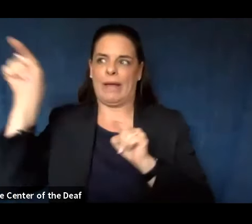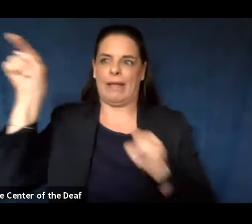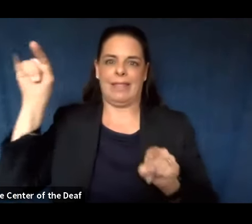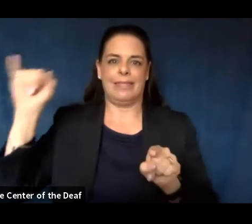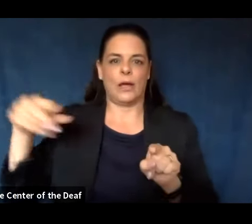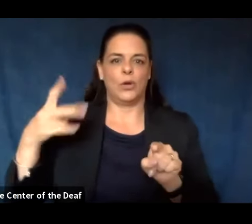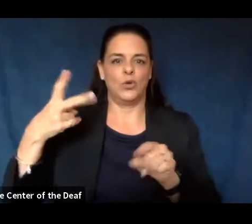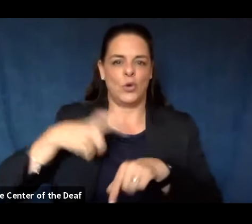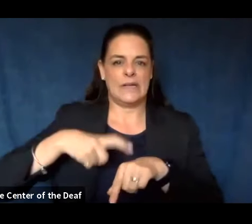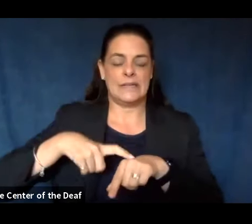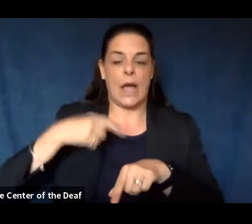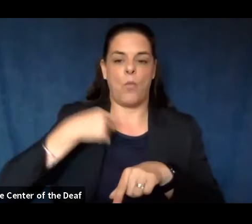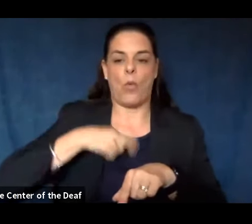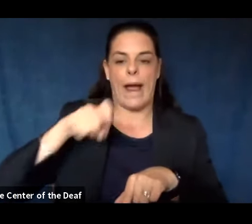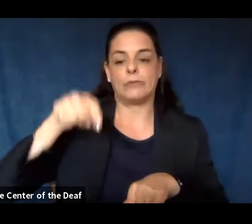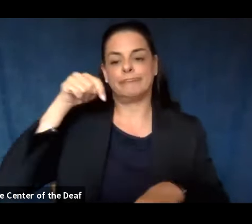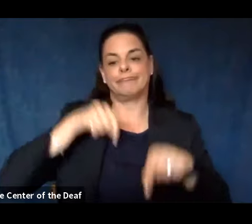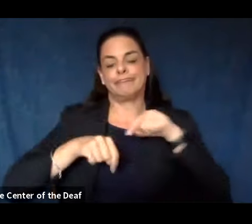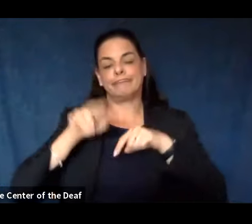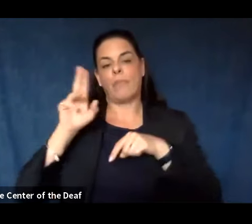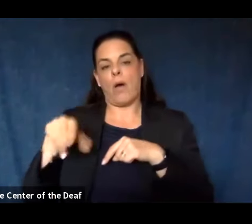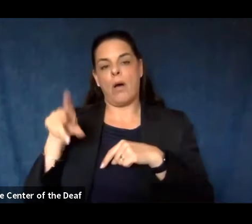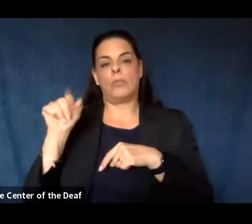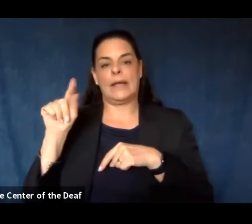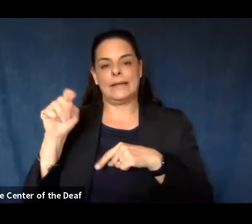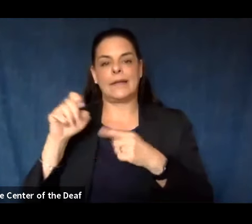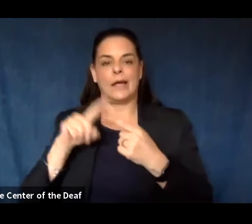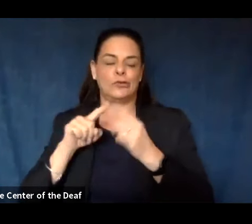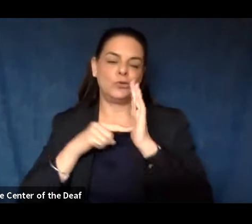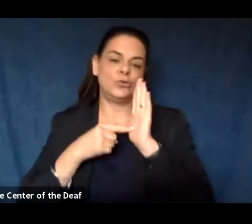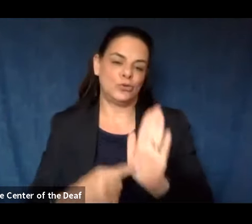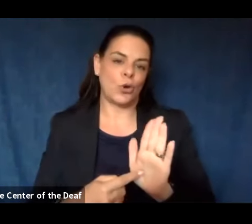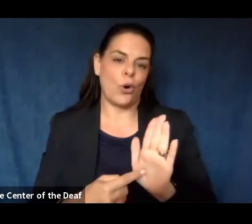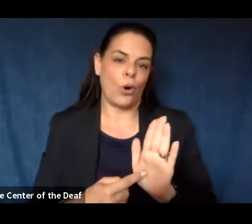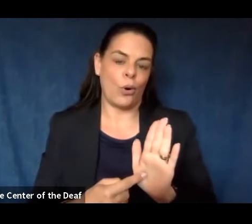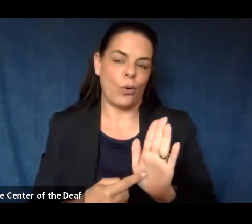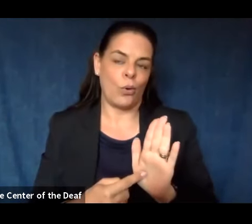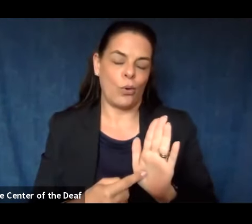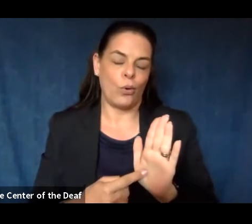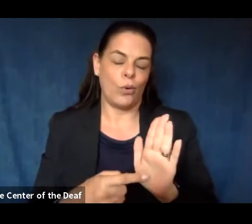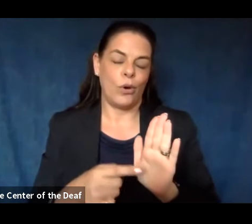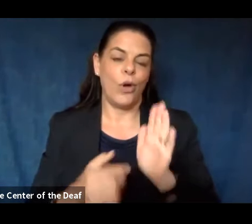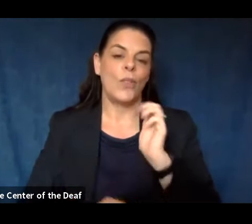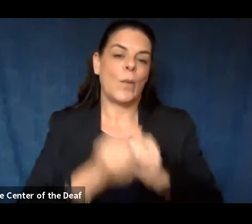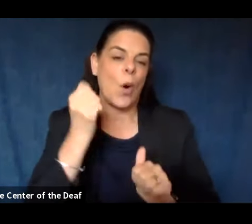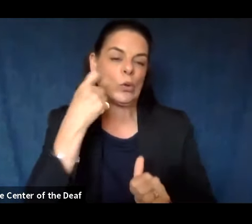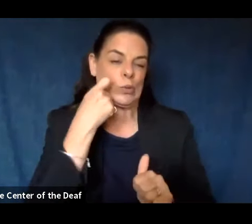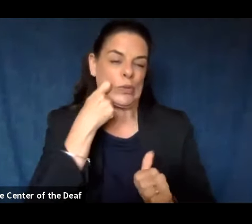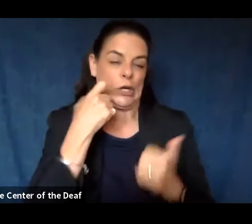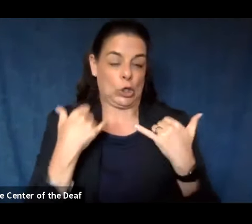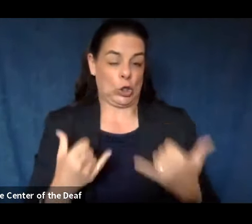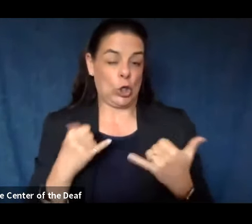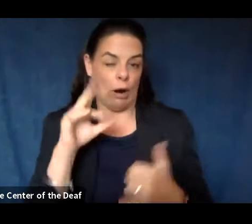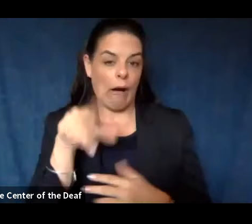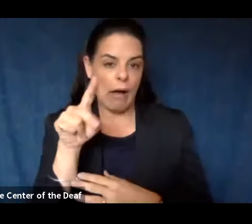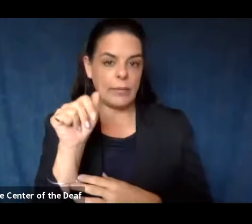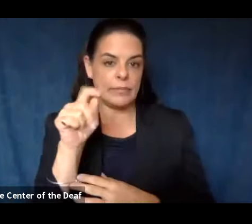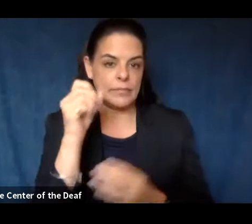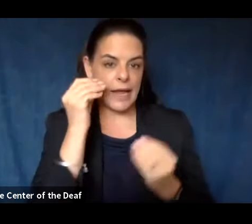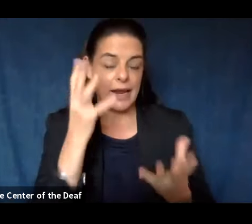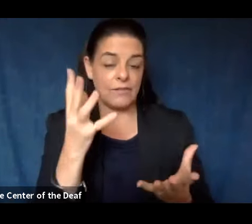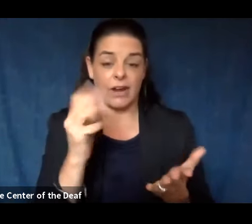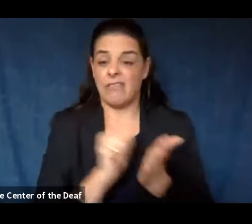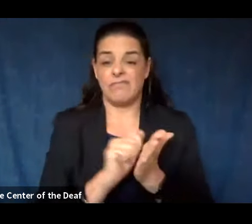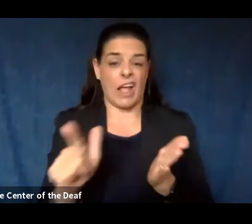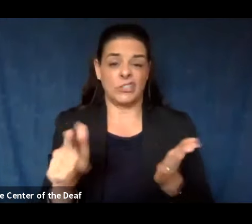periods. So we had to go back and update the benchmark data to relate or to have the most current data information that was available. That's all